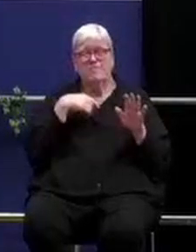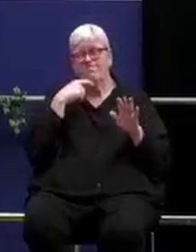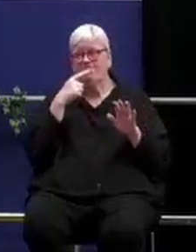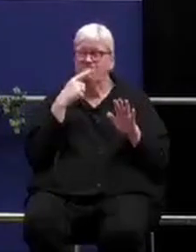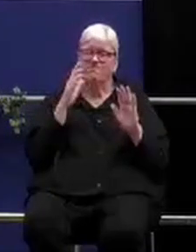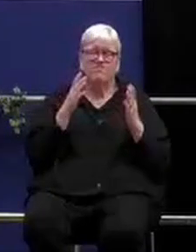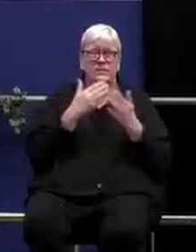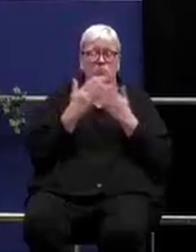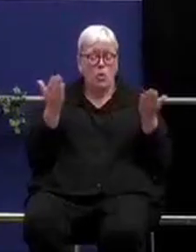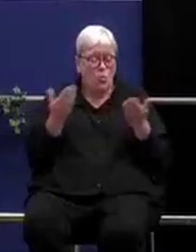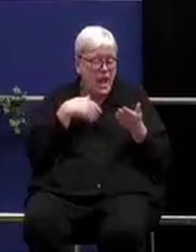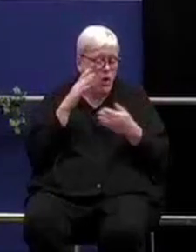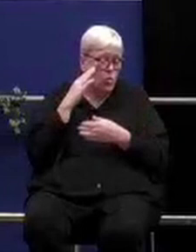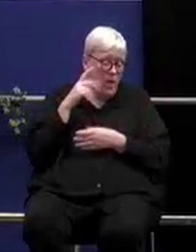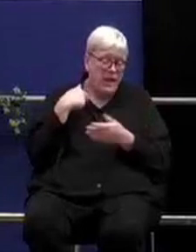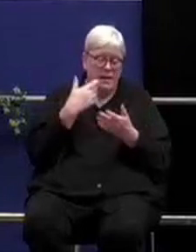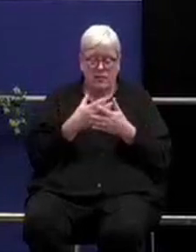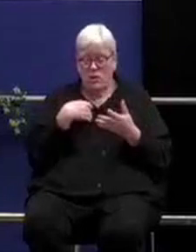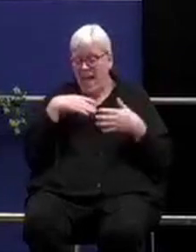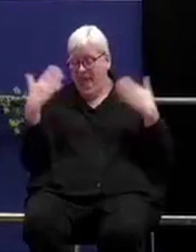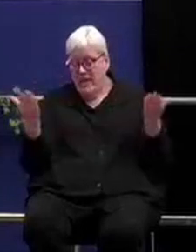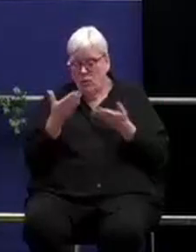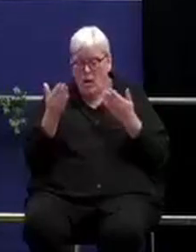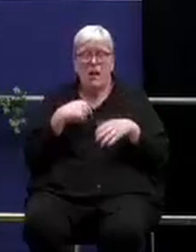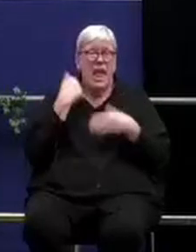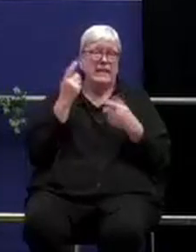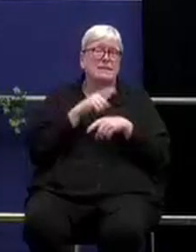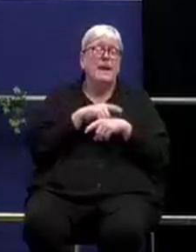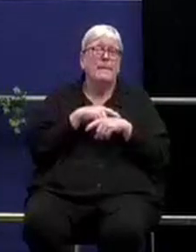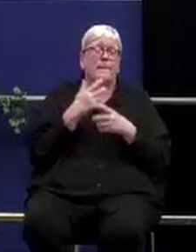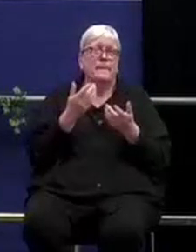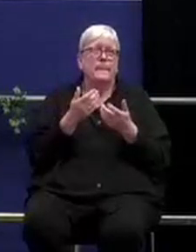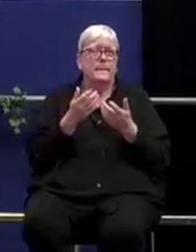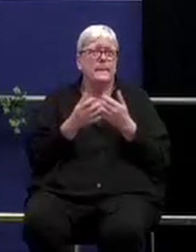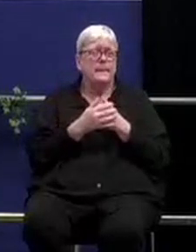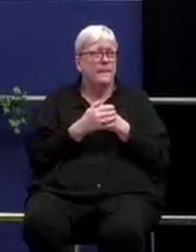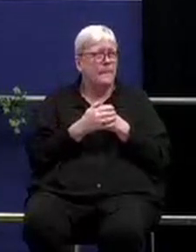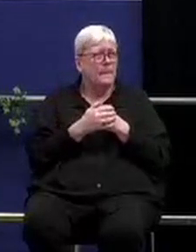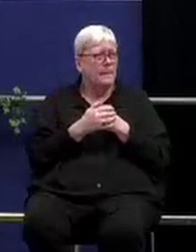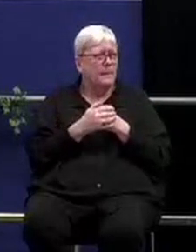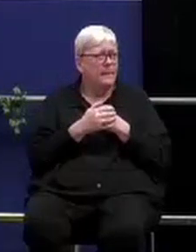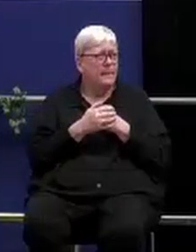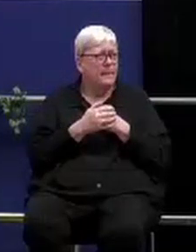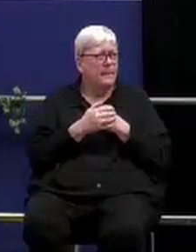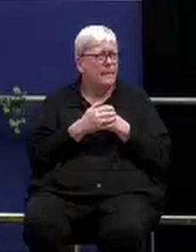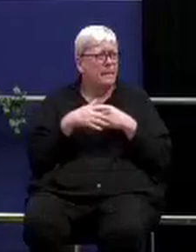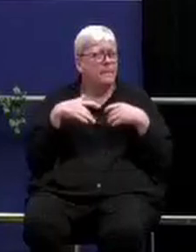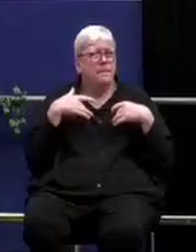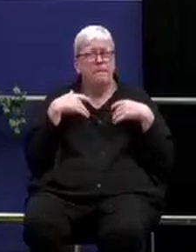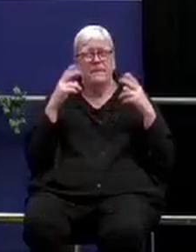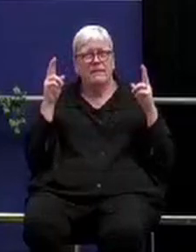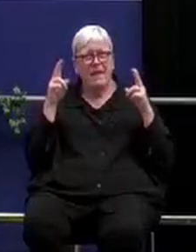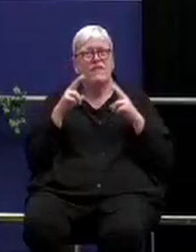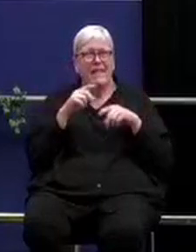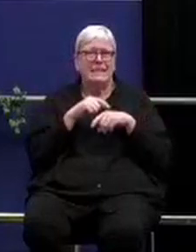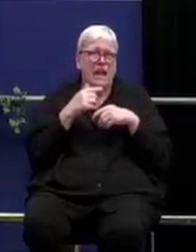write and when I write. But yeah, my day varies. I feel like I probably get less time to write